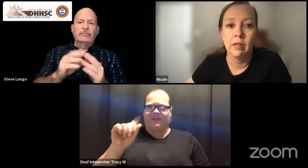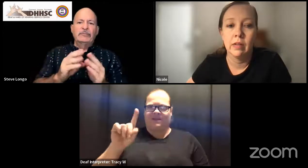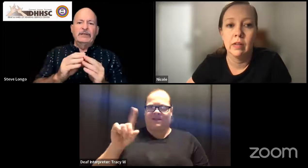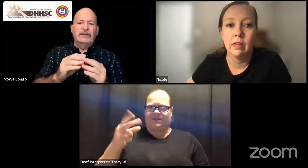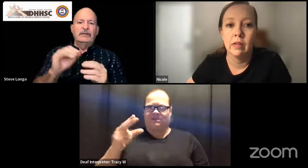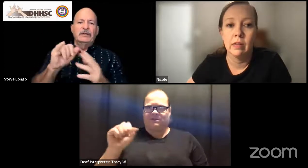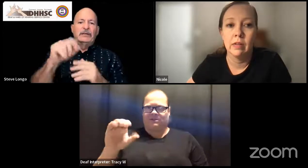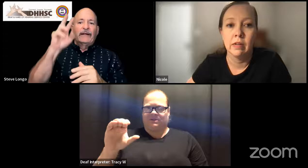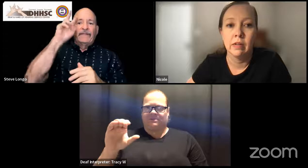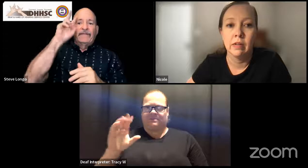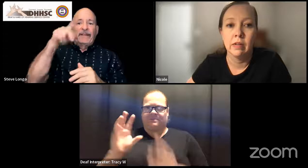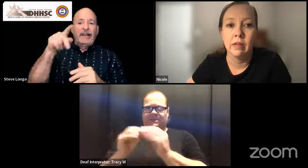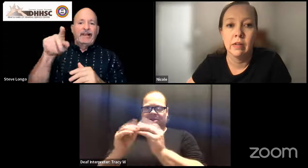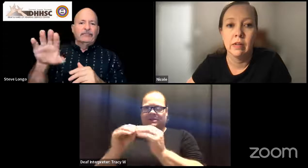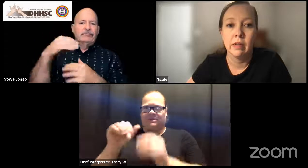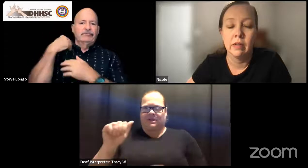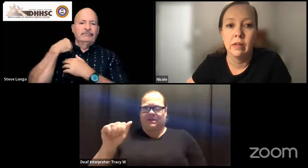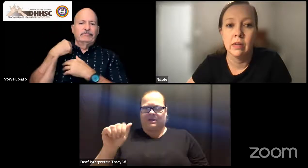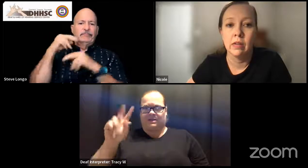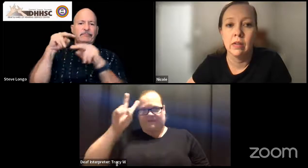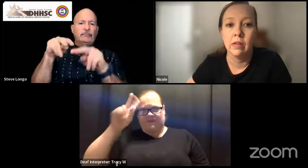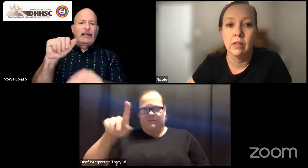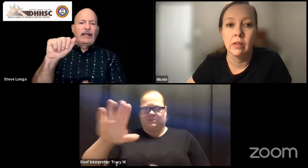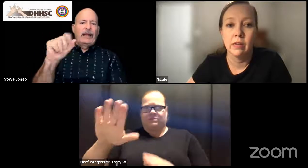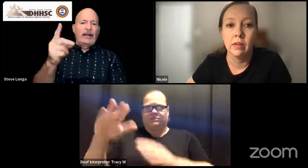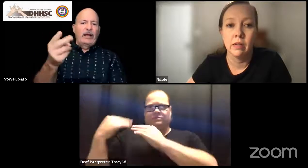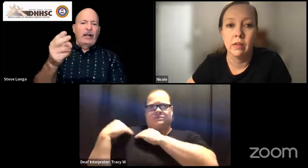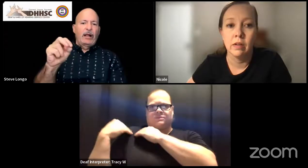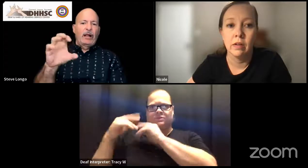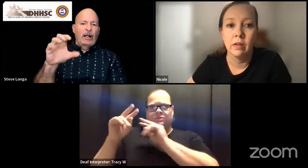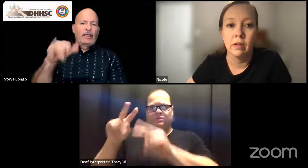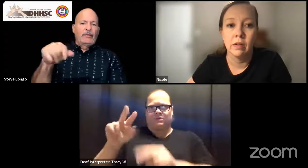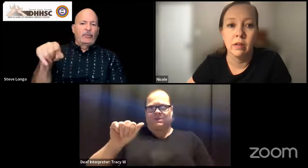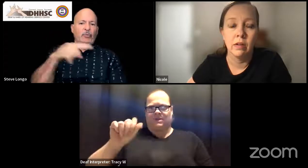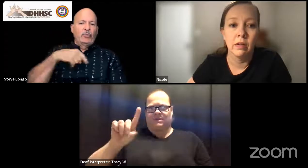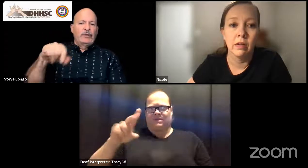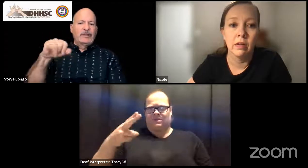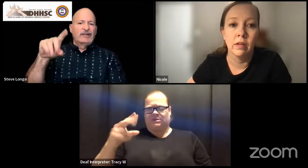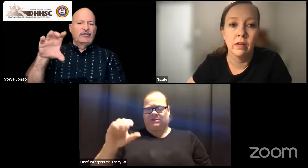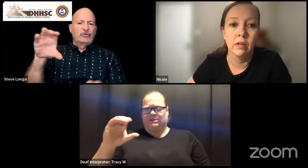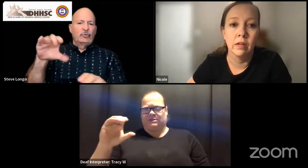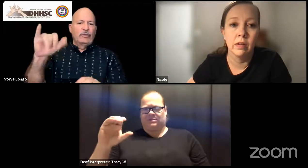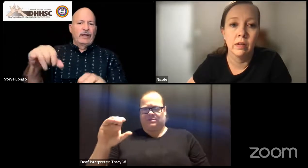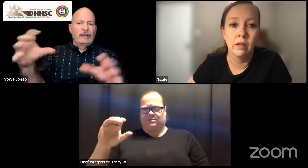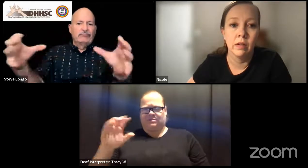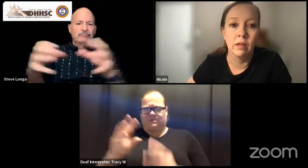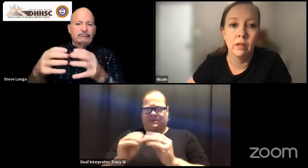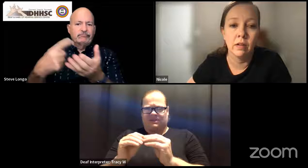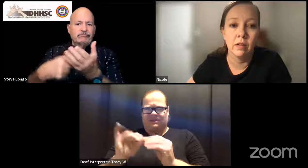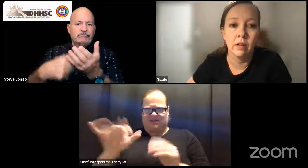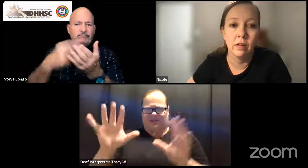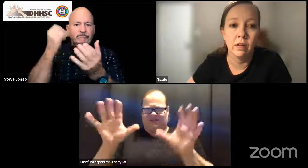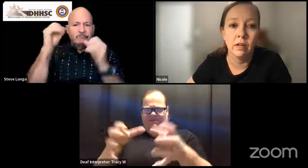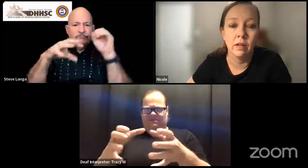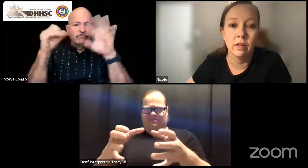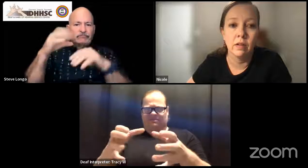think that is part of what we would consider as an ad hoc, which is part of the vice president's